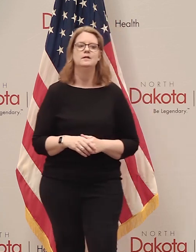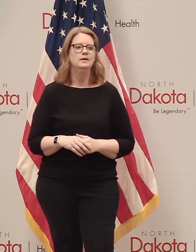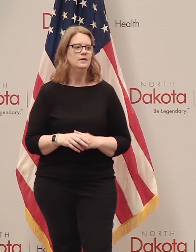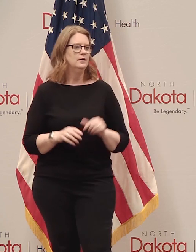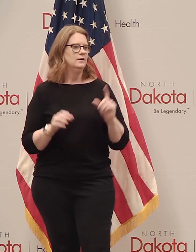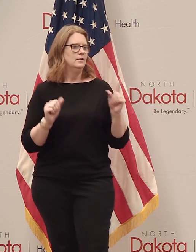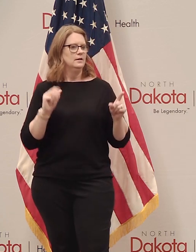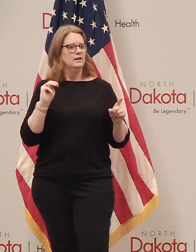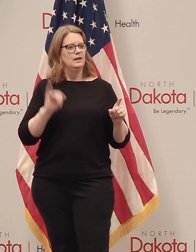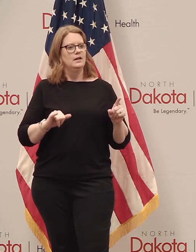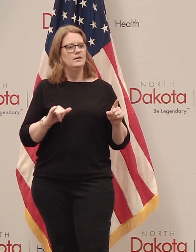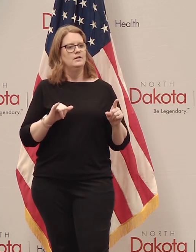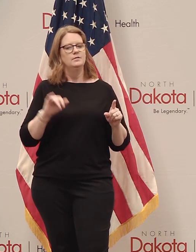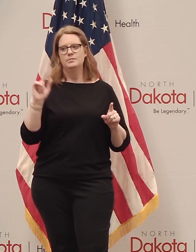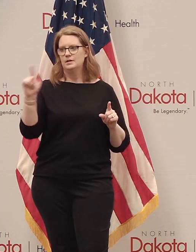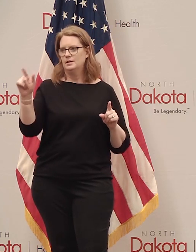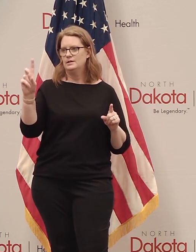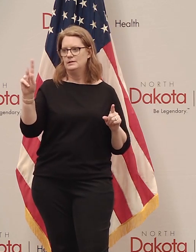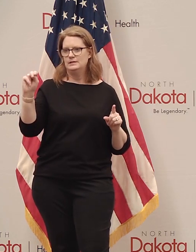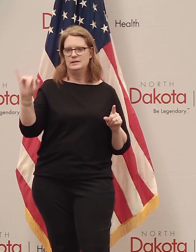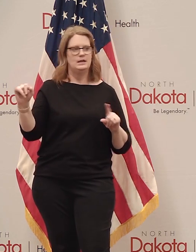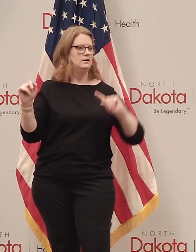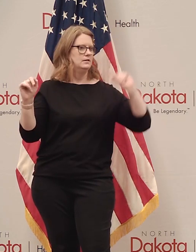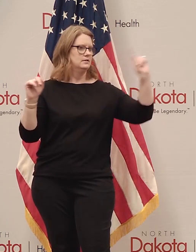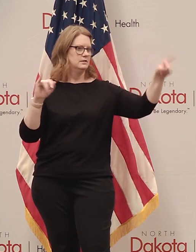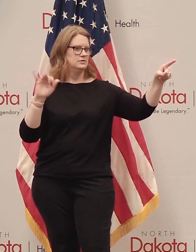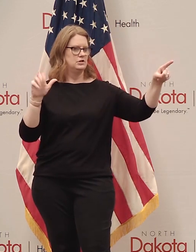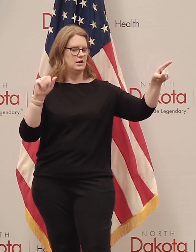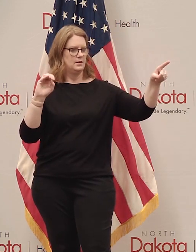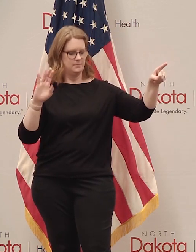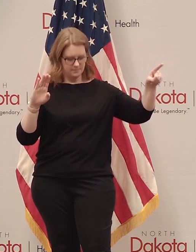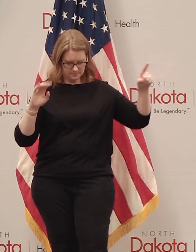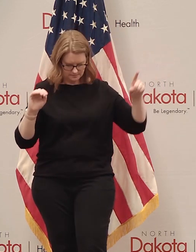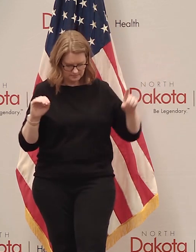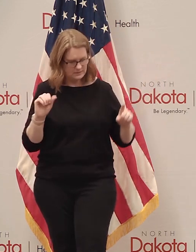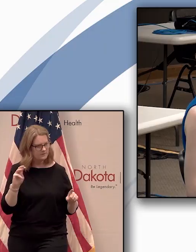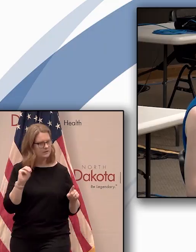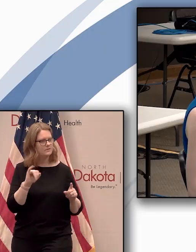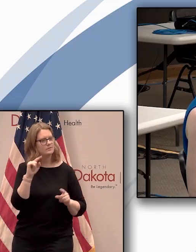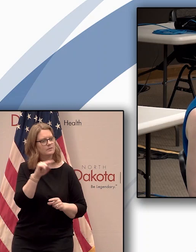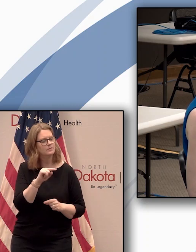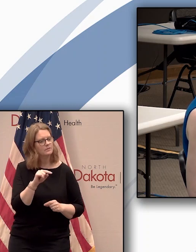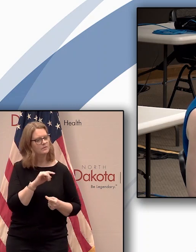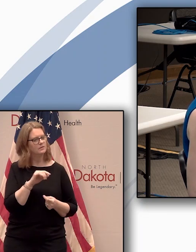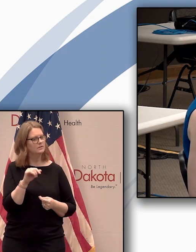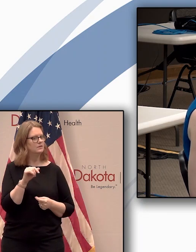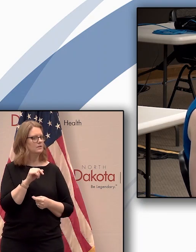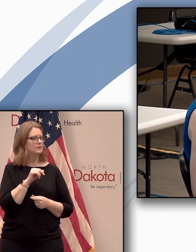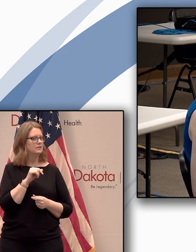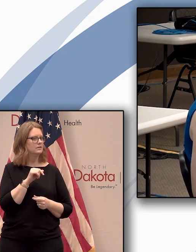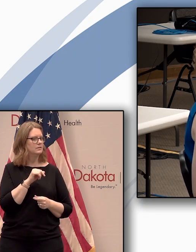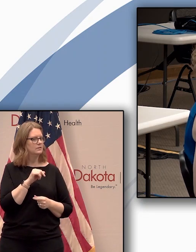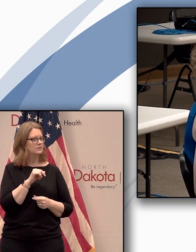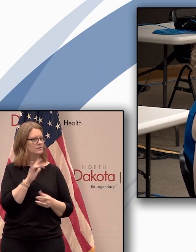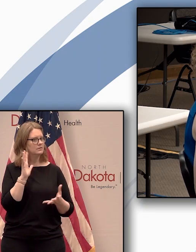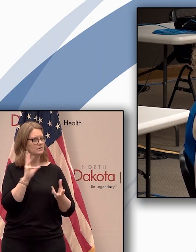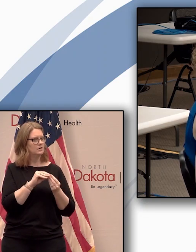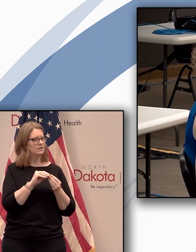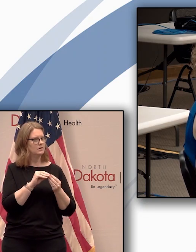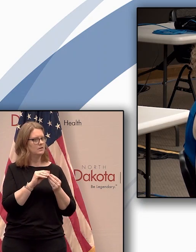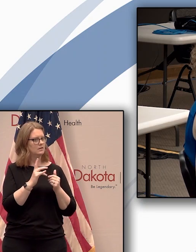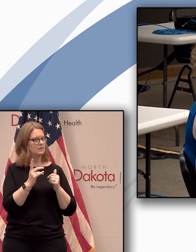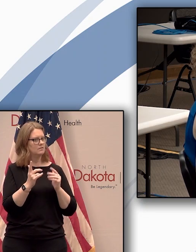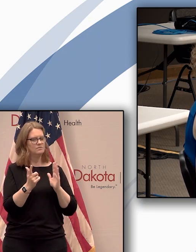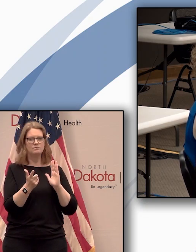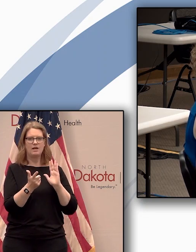We're going with Amy first, then we're going online, then back to you, Jacob. Do you have any sort of a tally of violations that